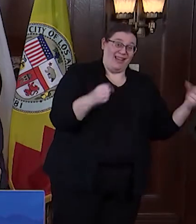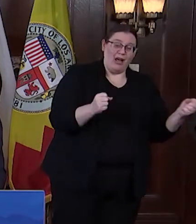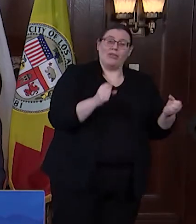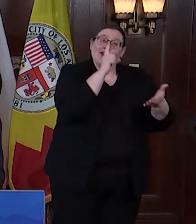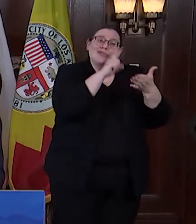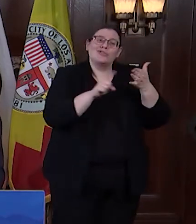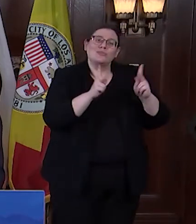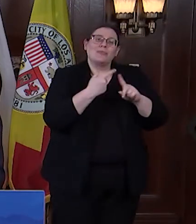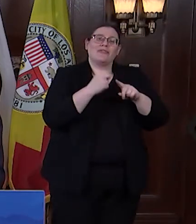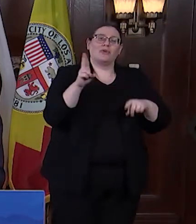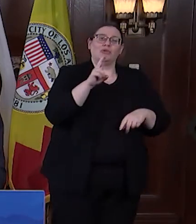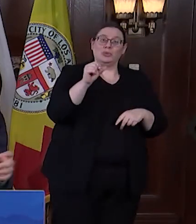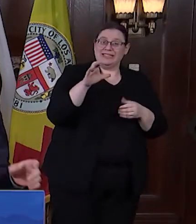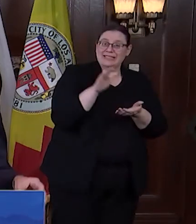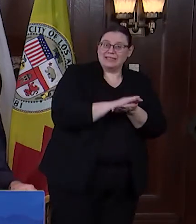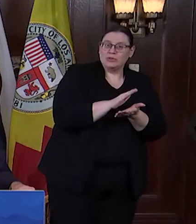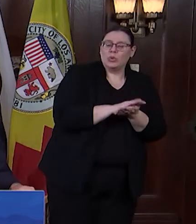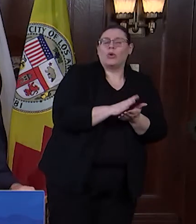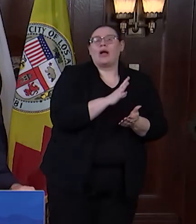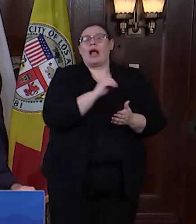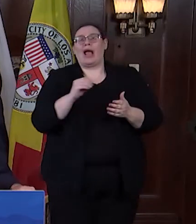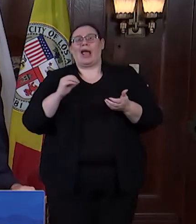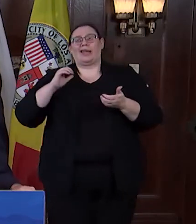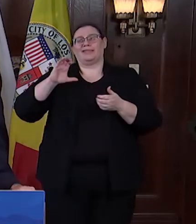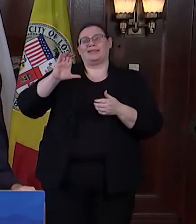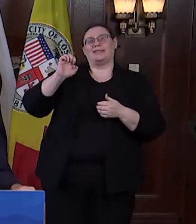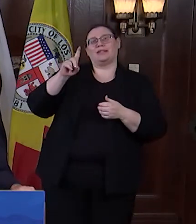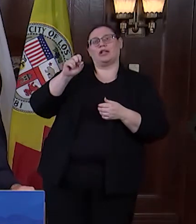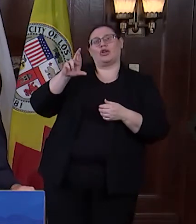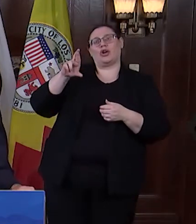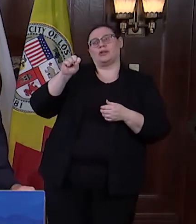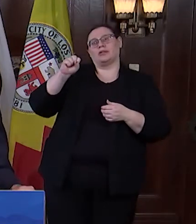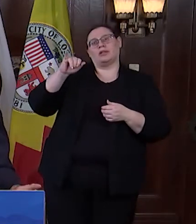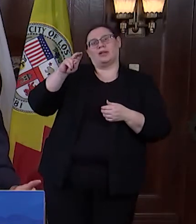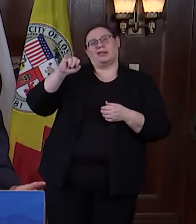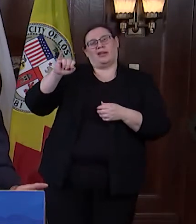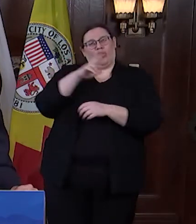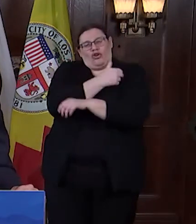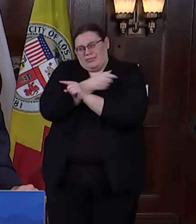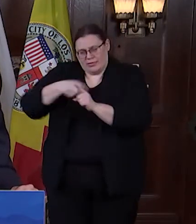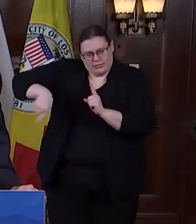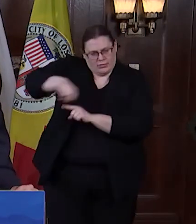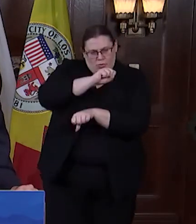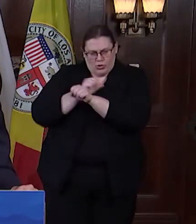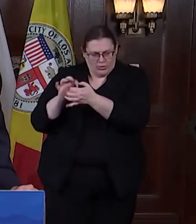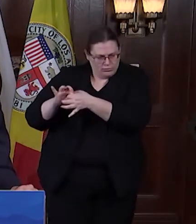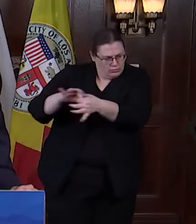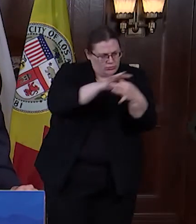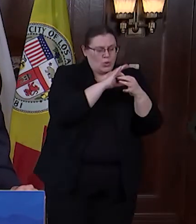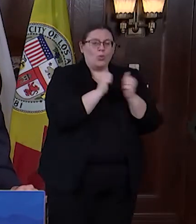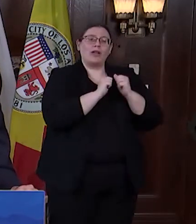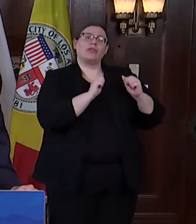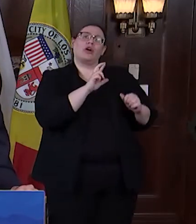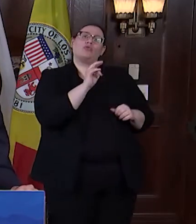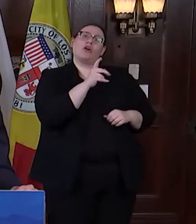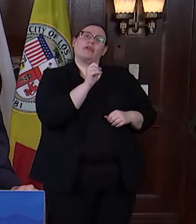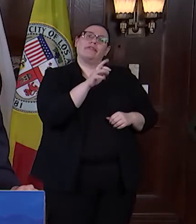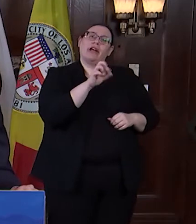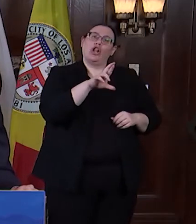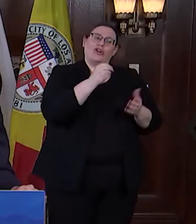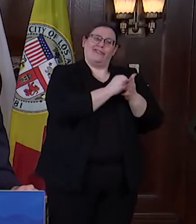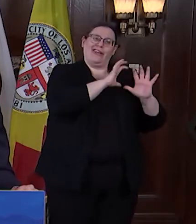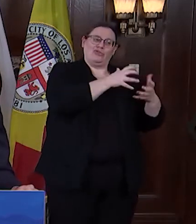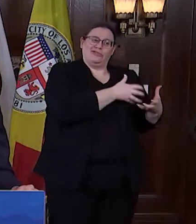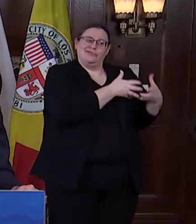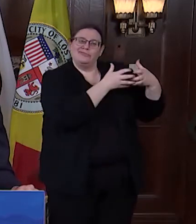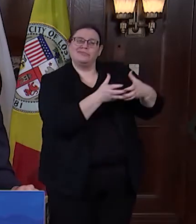at USC and our partners at Cedars-Sinai, our new initiative, together with the Rockefeller Foundation and partners across the country,